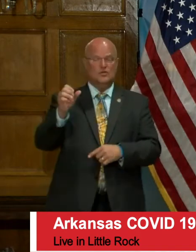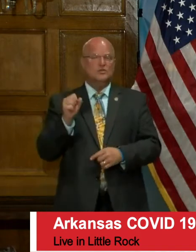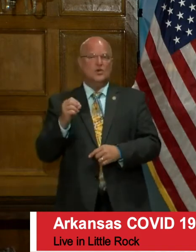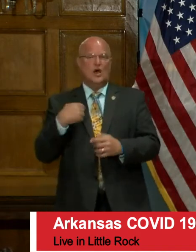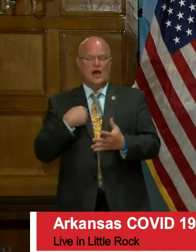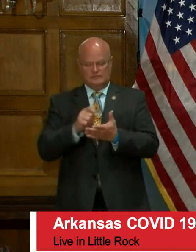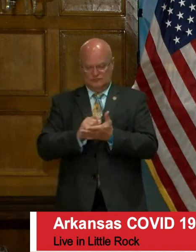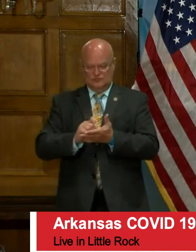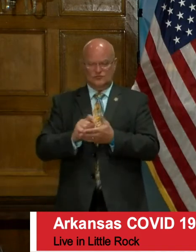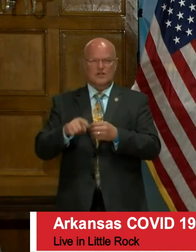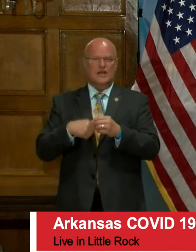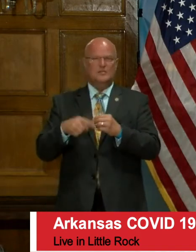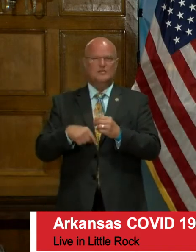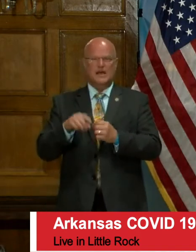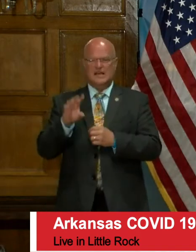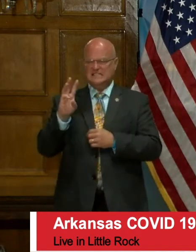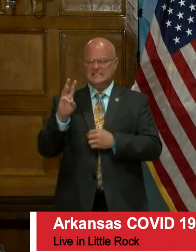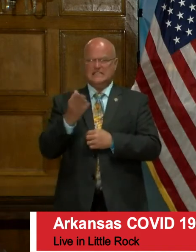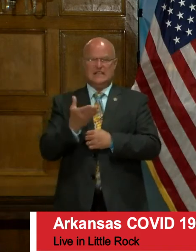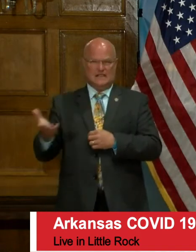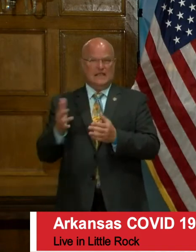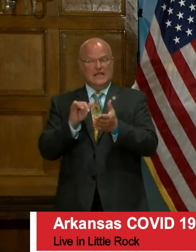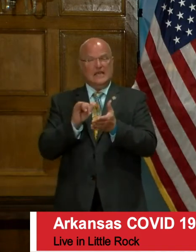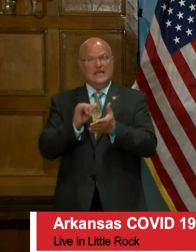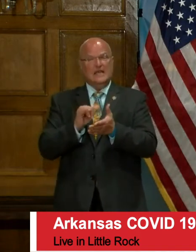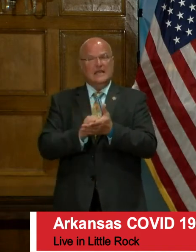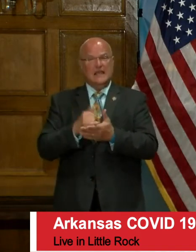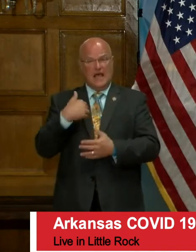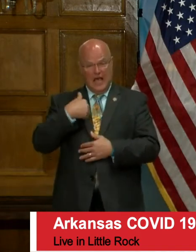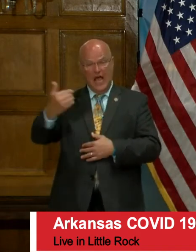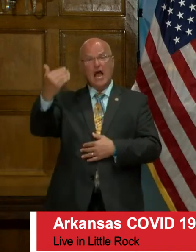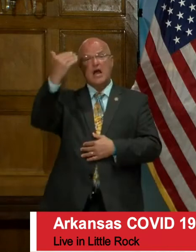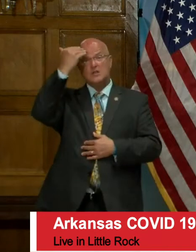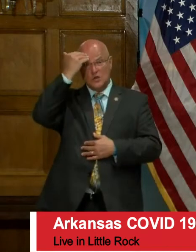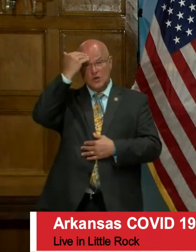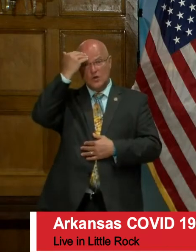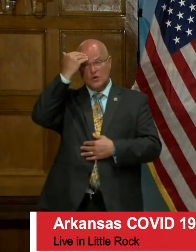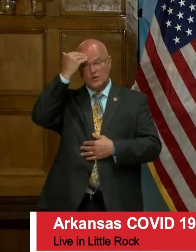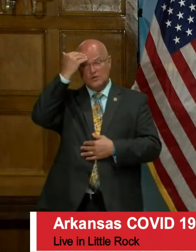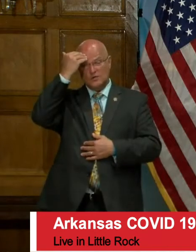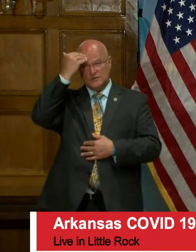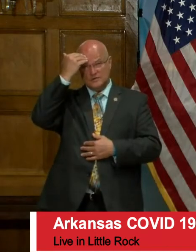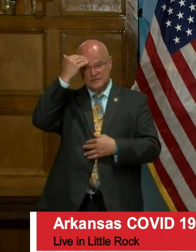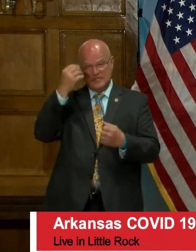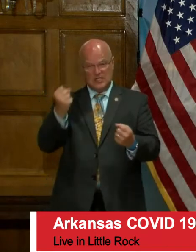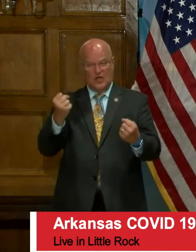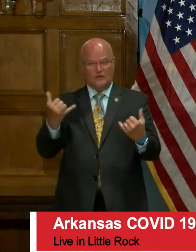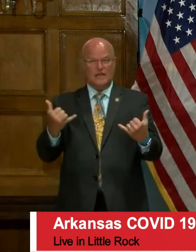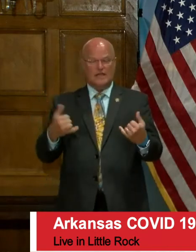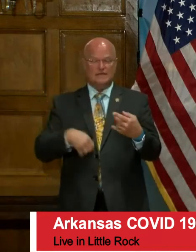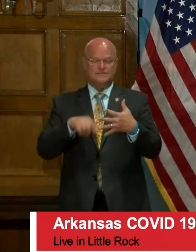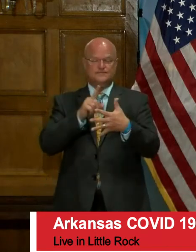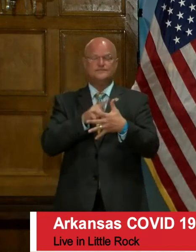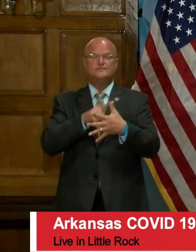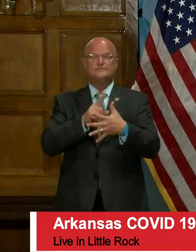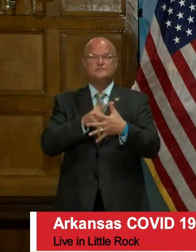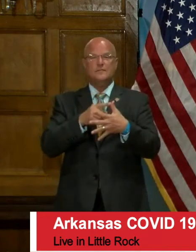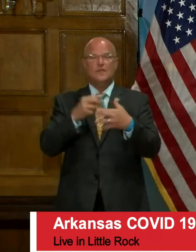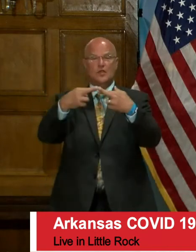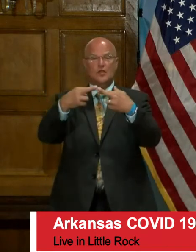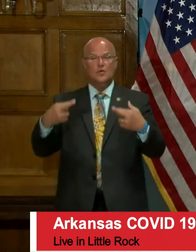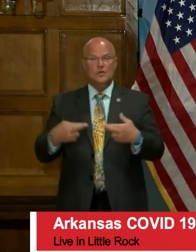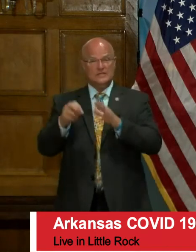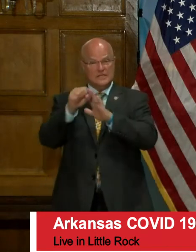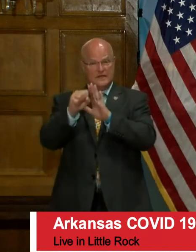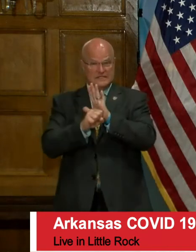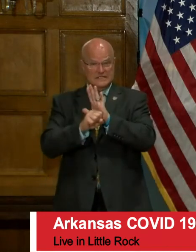So I just wrote down about 6 things that I know and have confidence in right now. One is that the regions